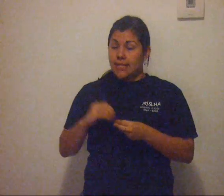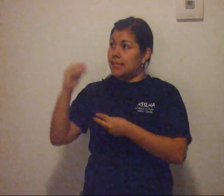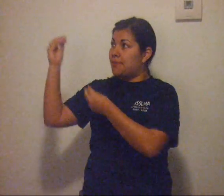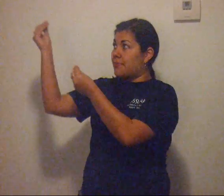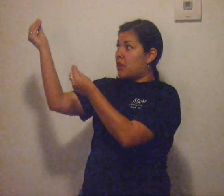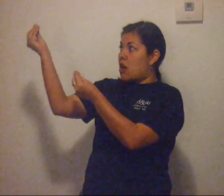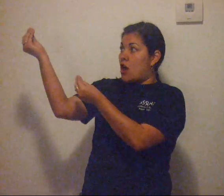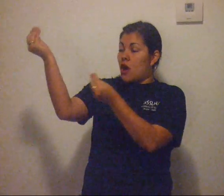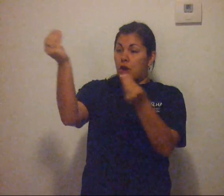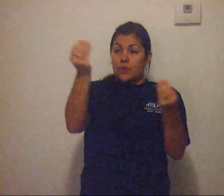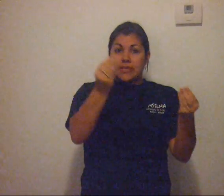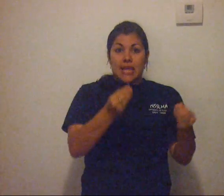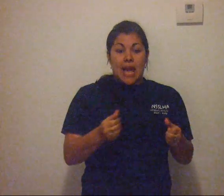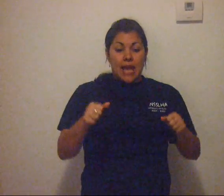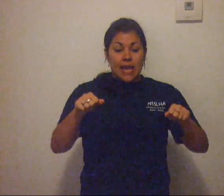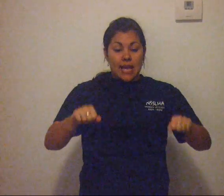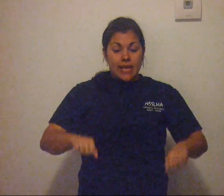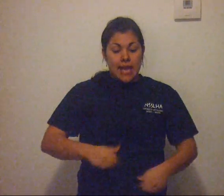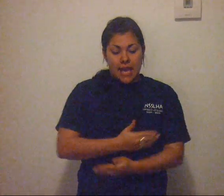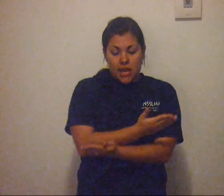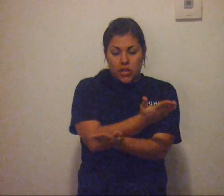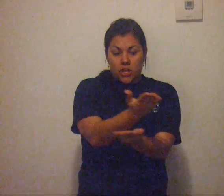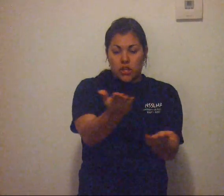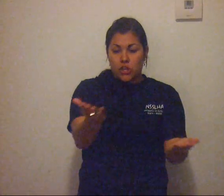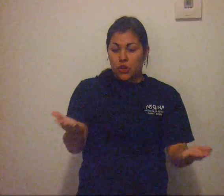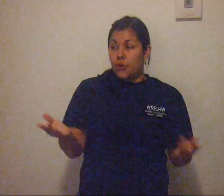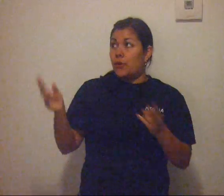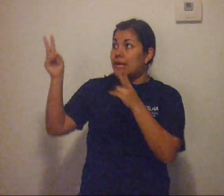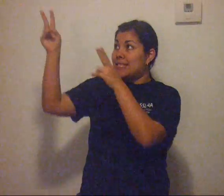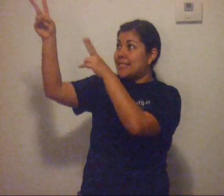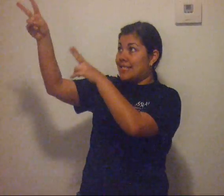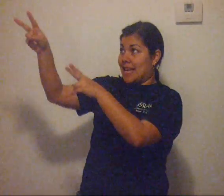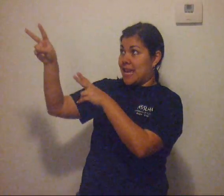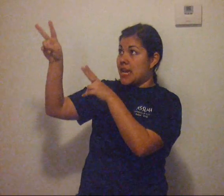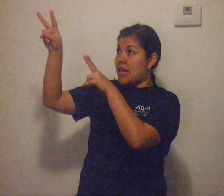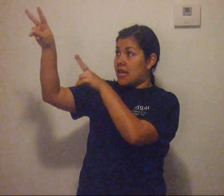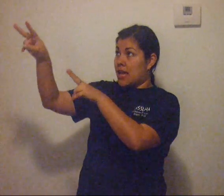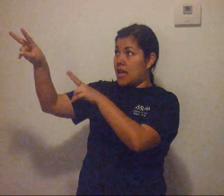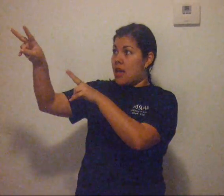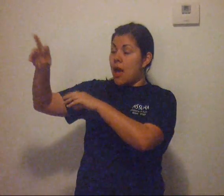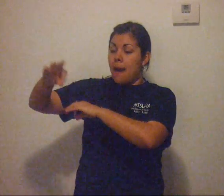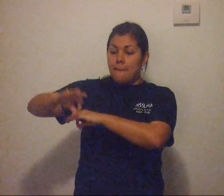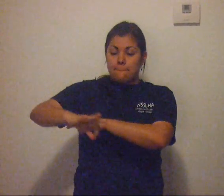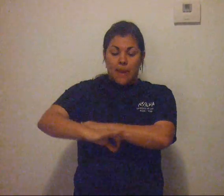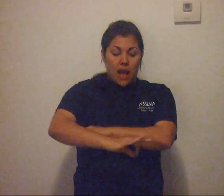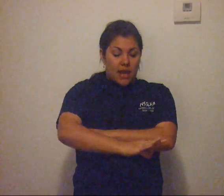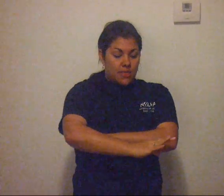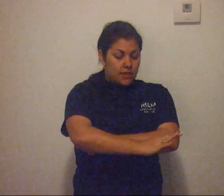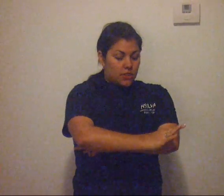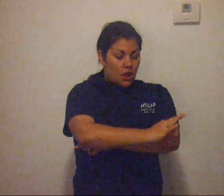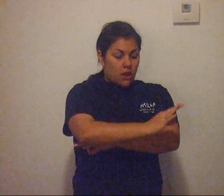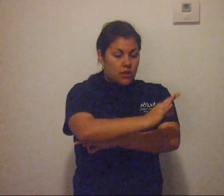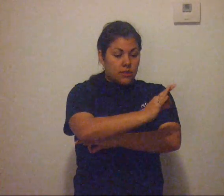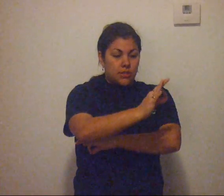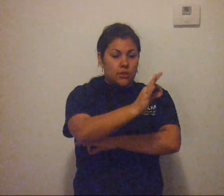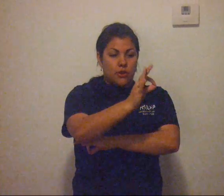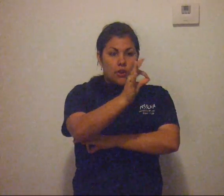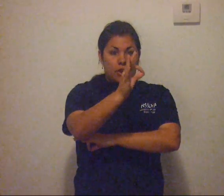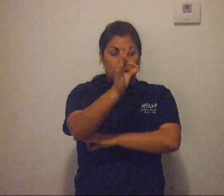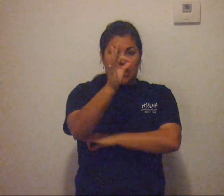this. "Oh say can you see, by the dawn's